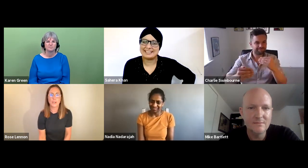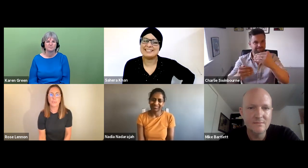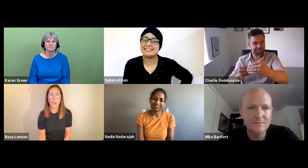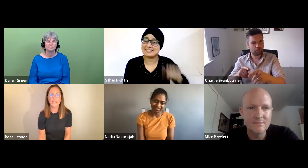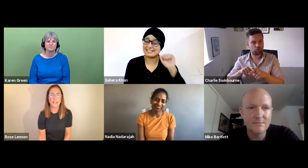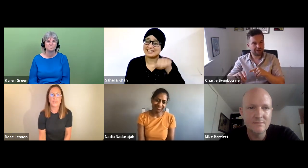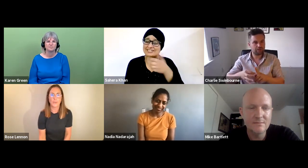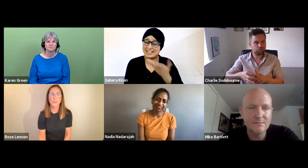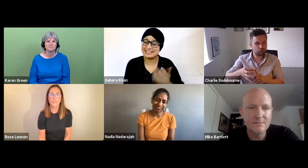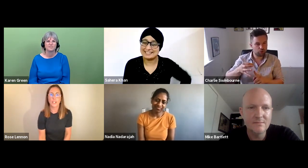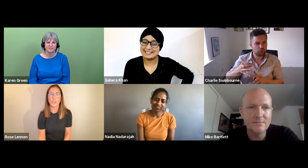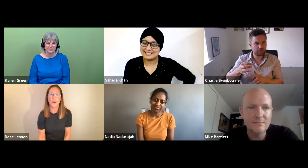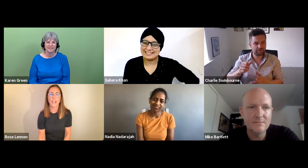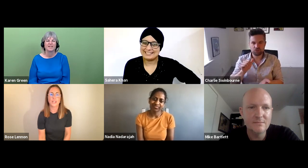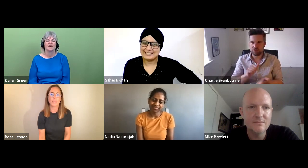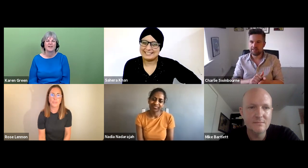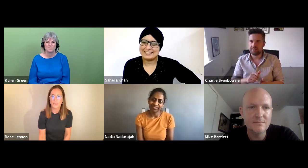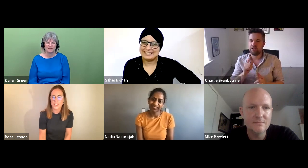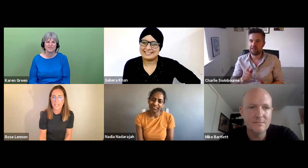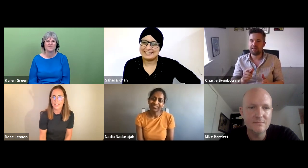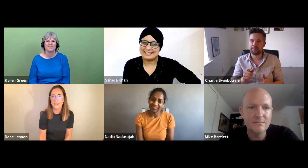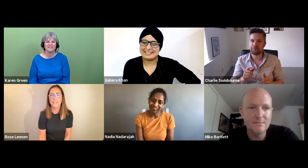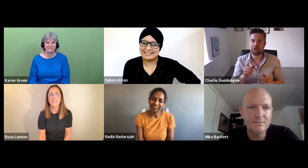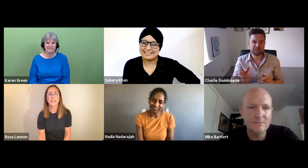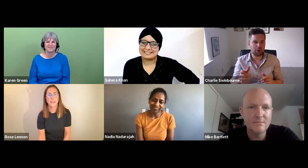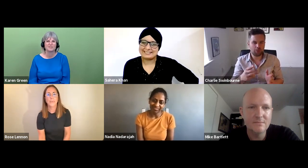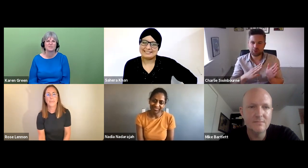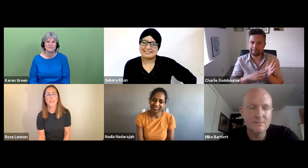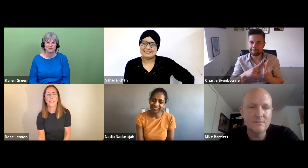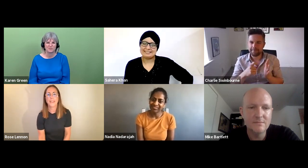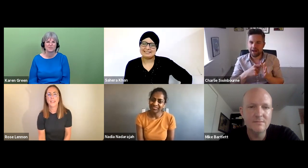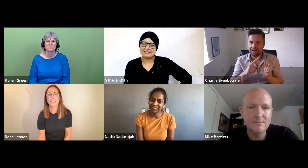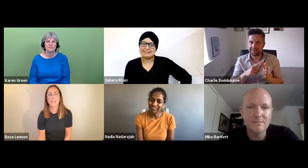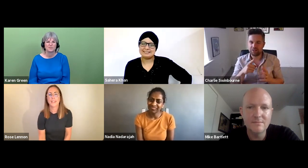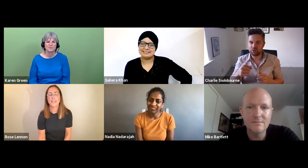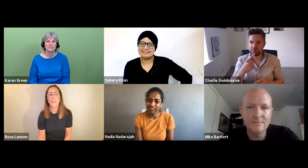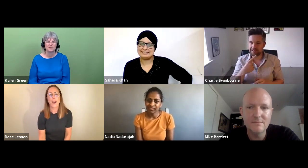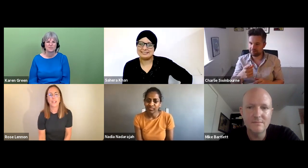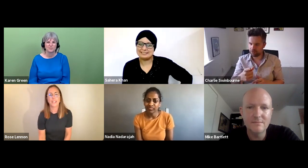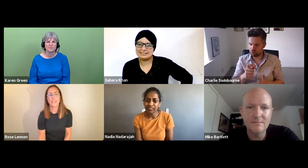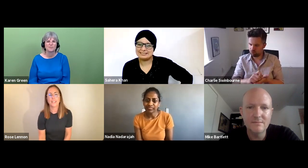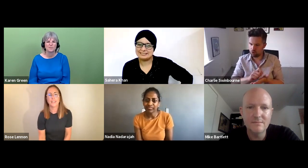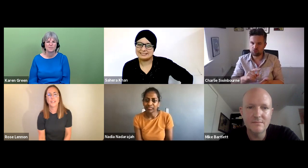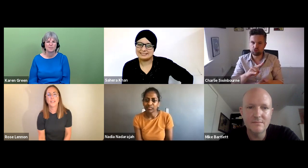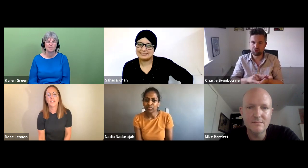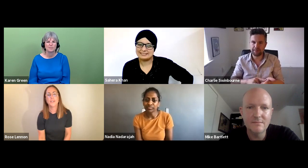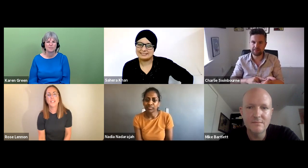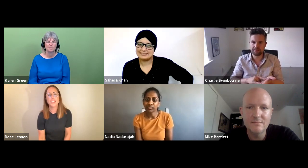real process for all of you, trying to Absolutely. improve the skill. So Mike, you said